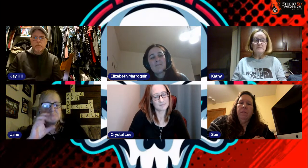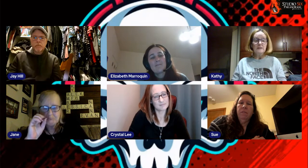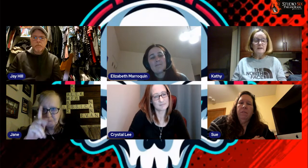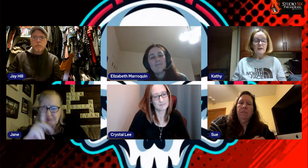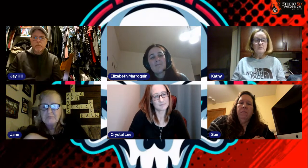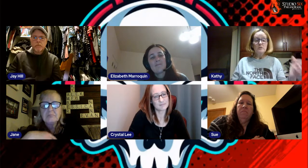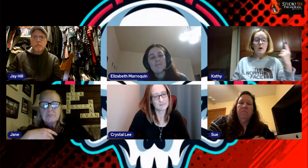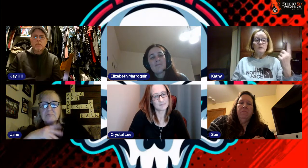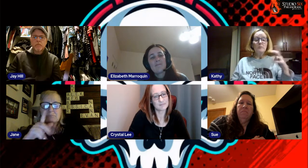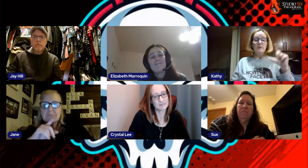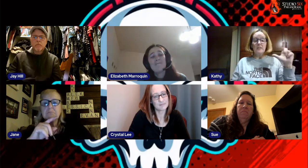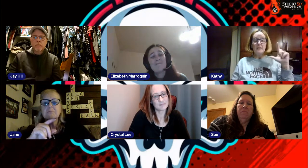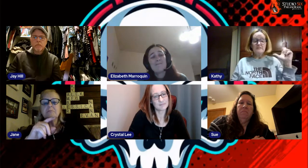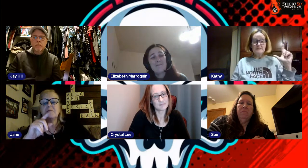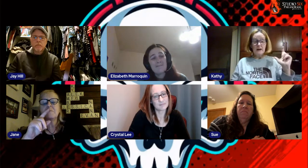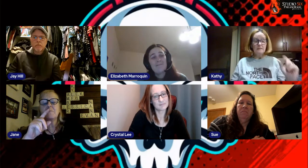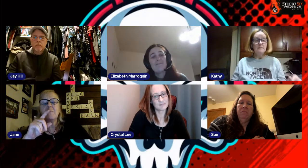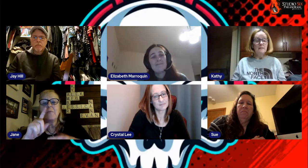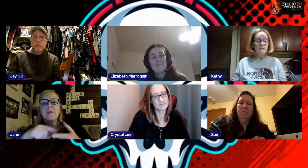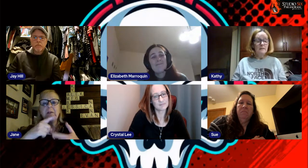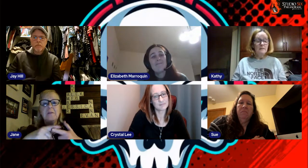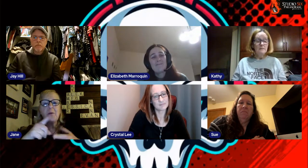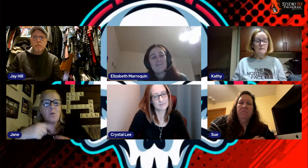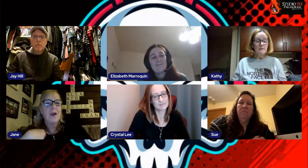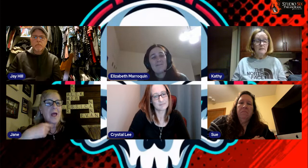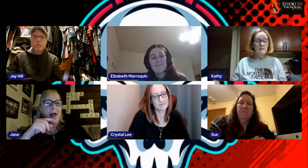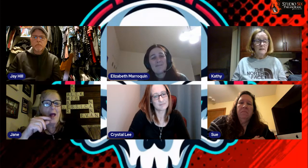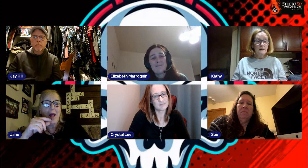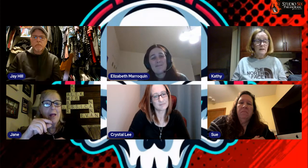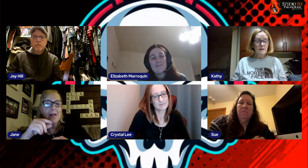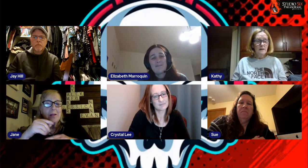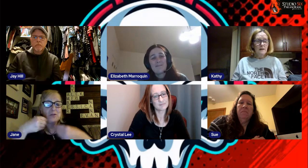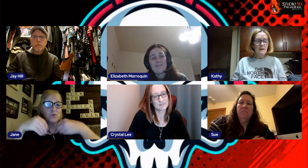heart is. So it's always going to be on the left side.